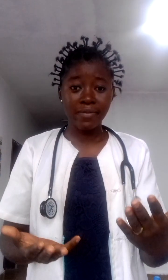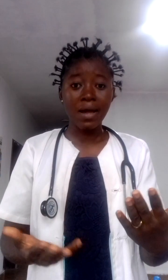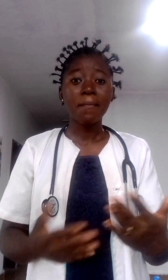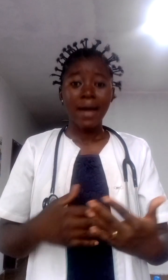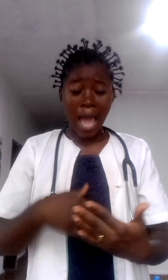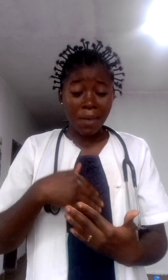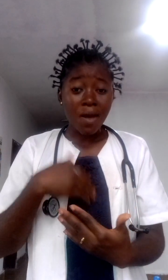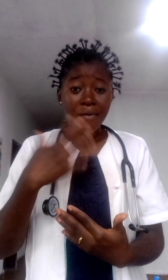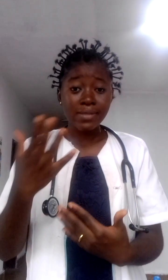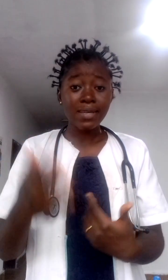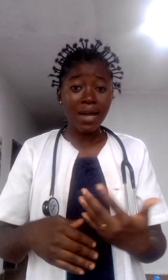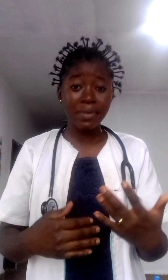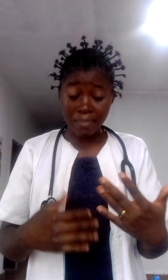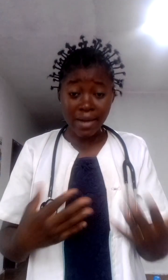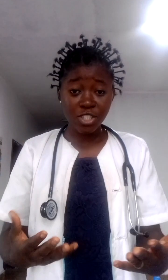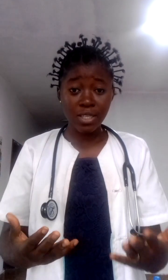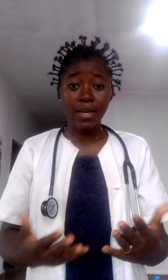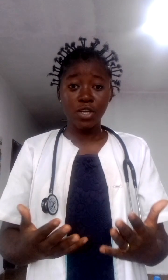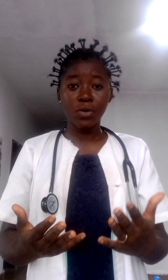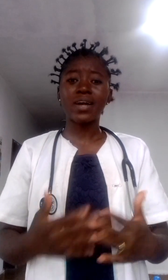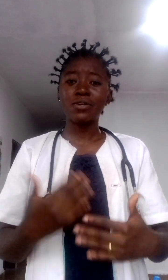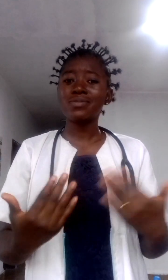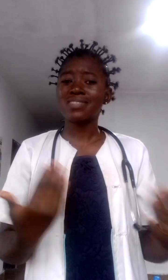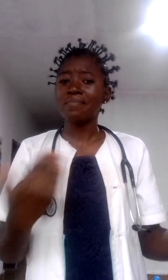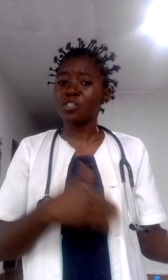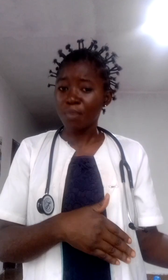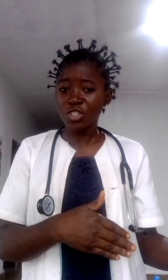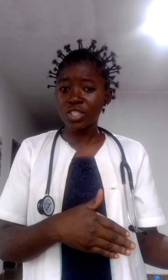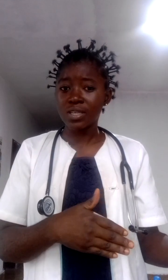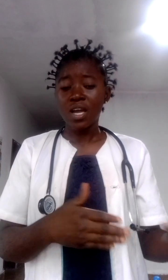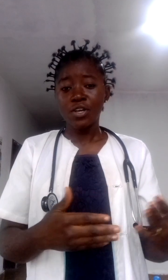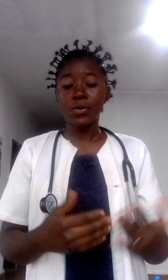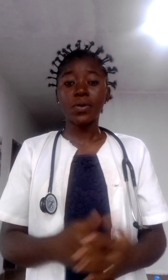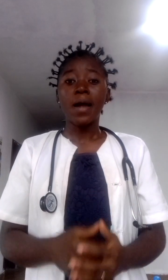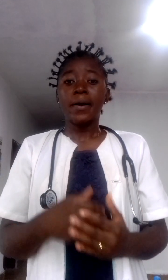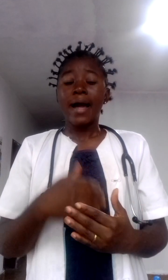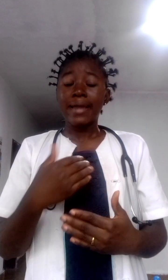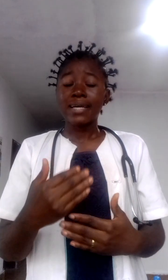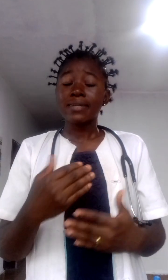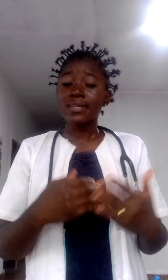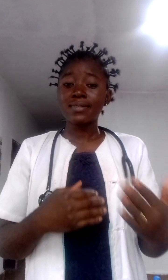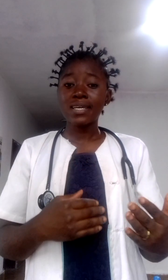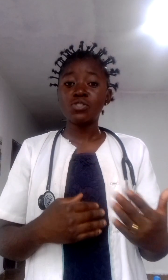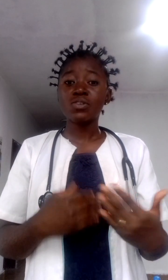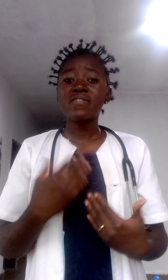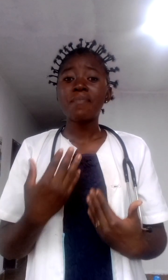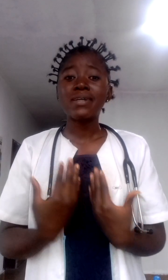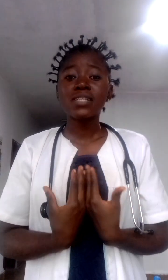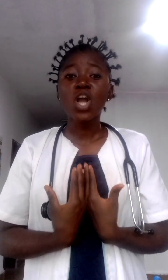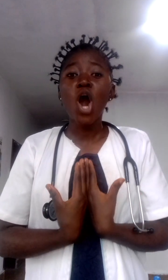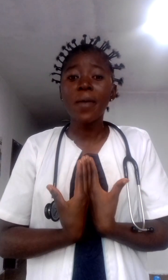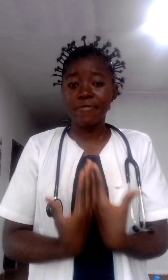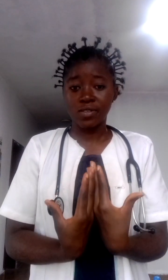fever. Hyperparaxia can be managed. You can do steady sponging, And another thing is to give the person